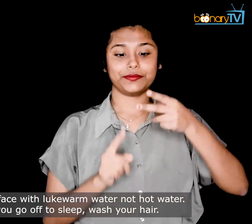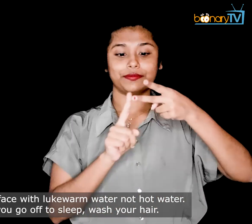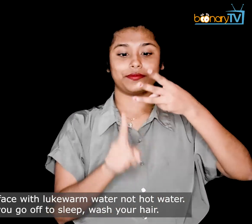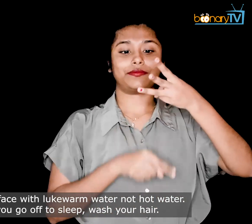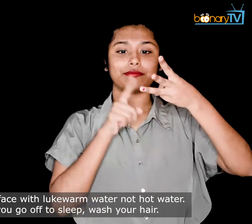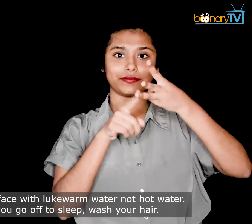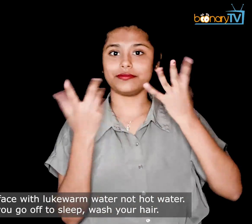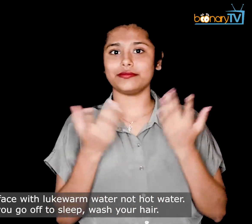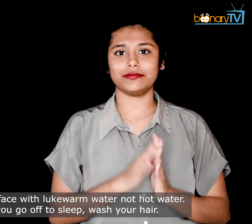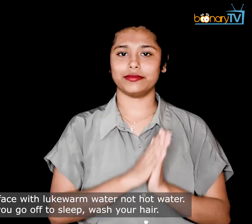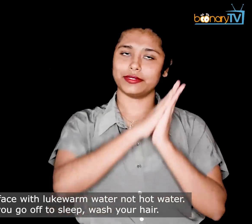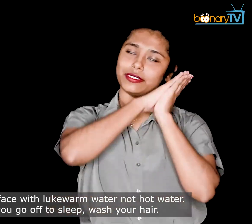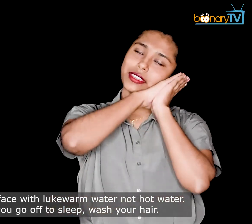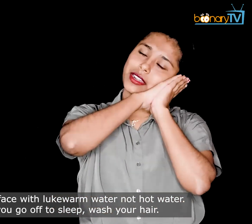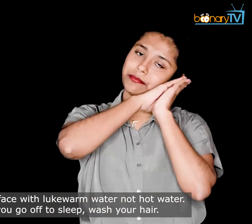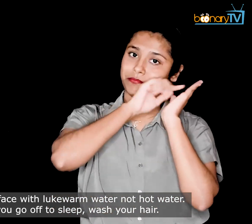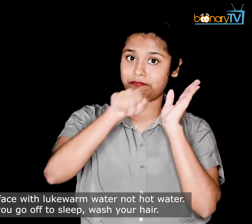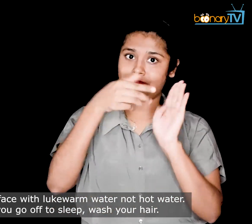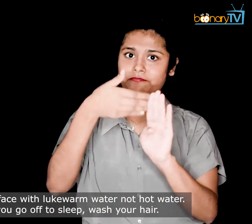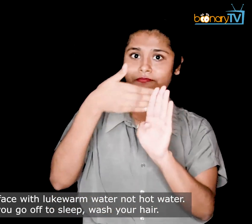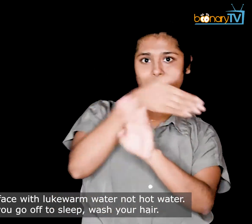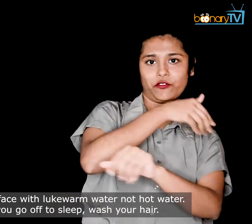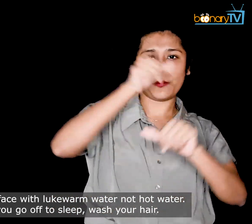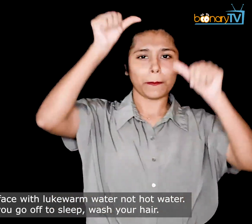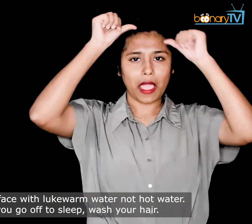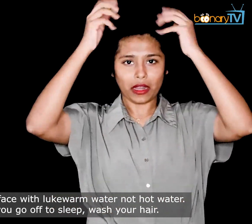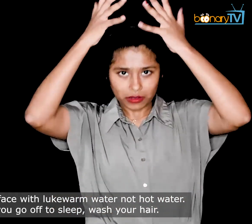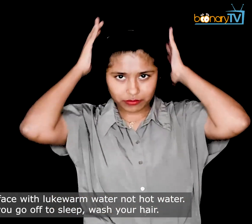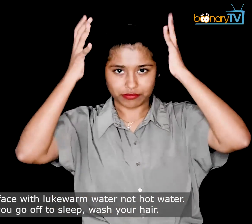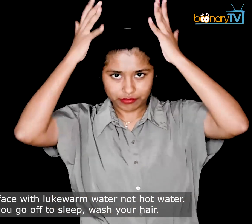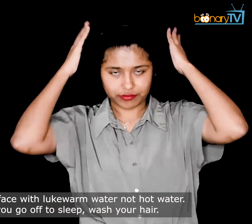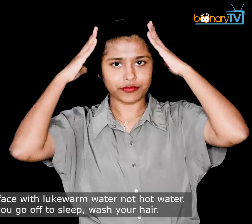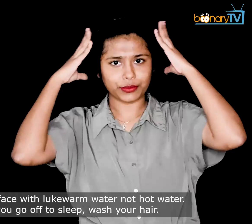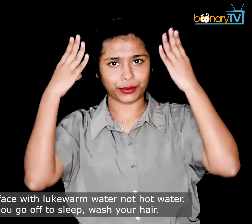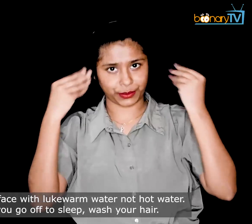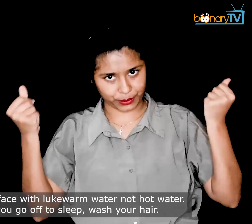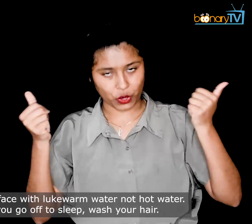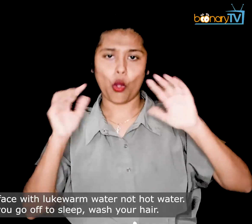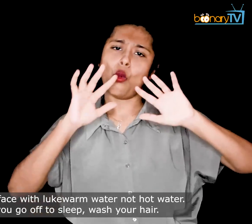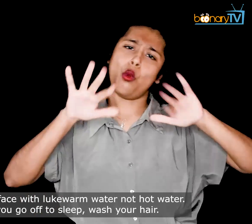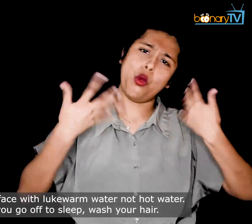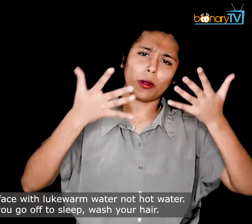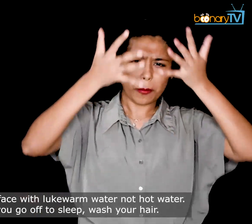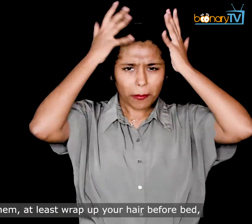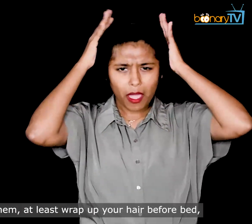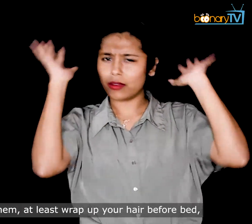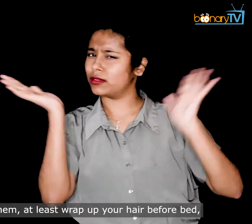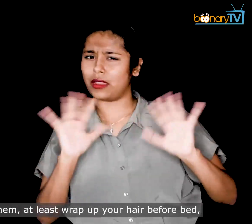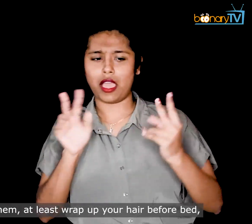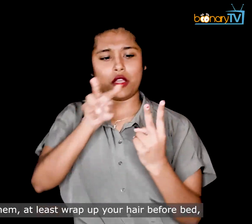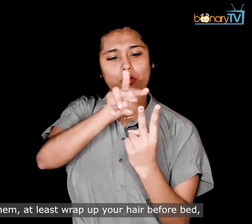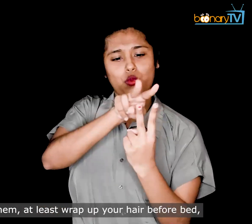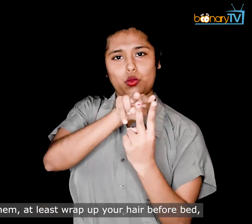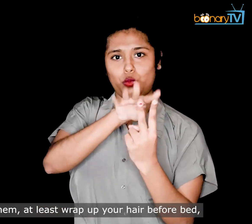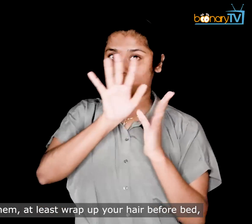Third, before you go off to sleep, wash your hair. If you are not washing them,